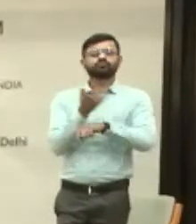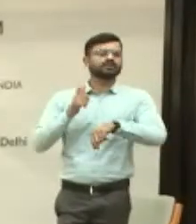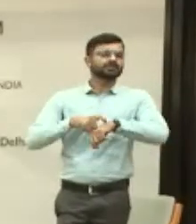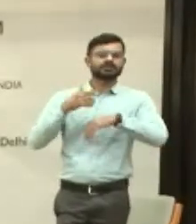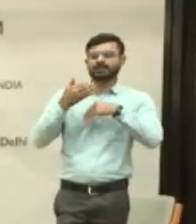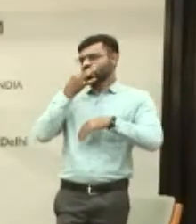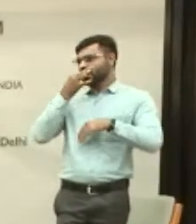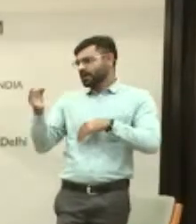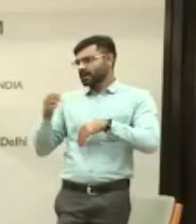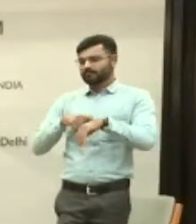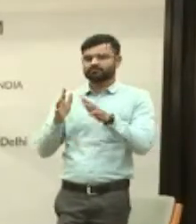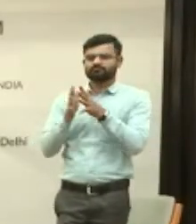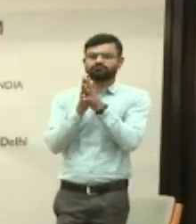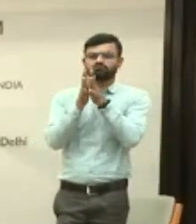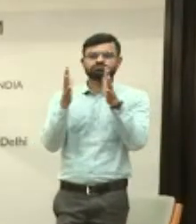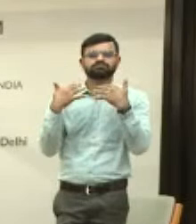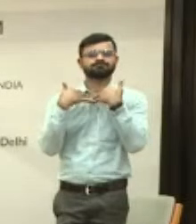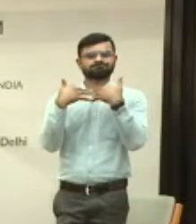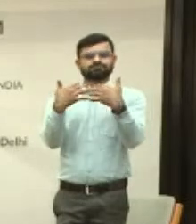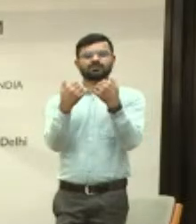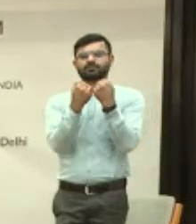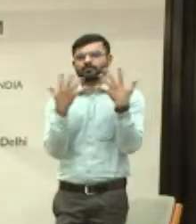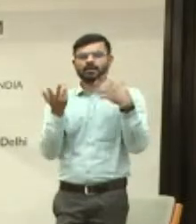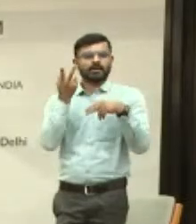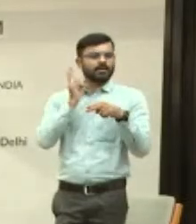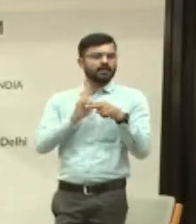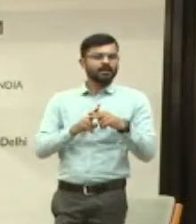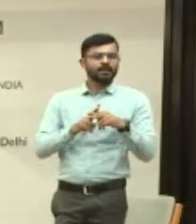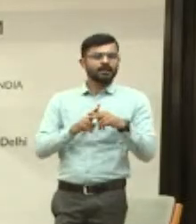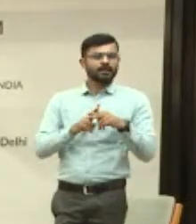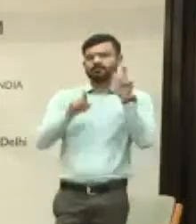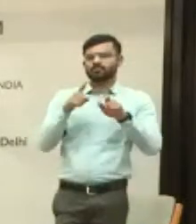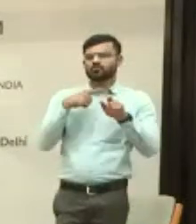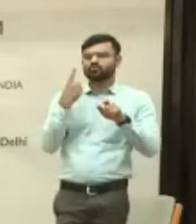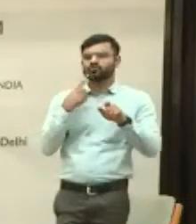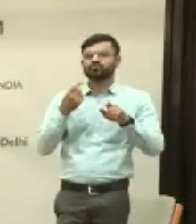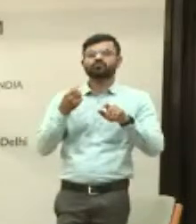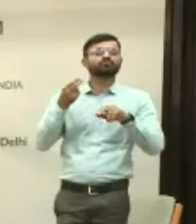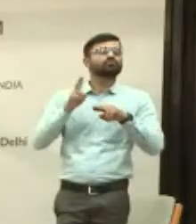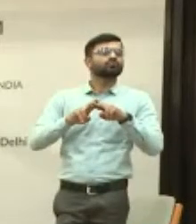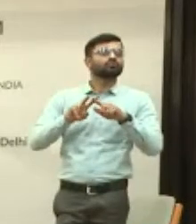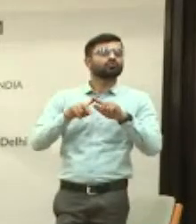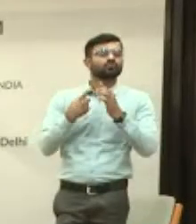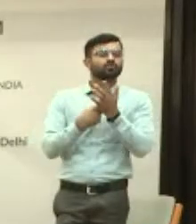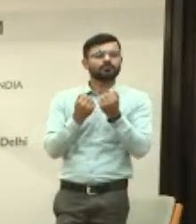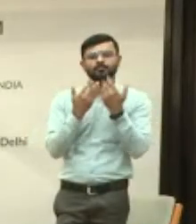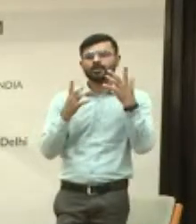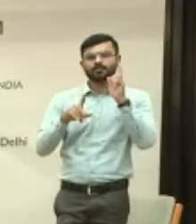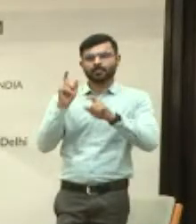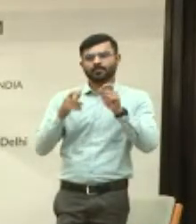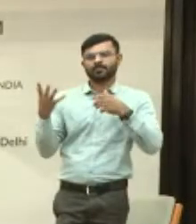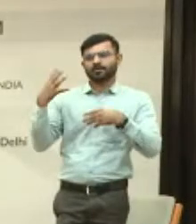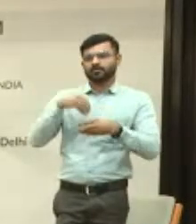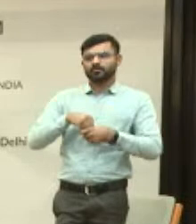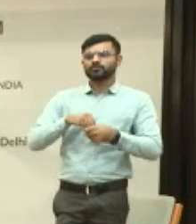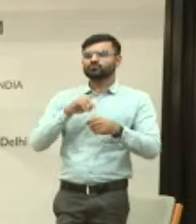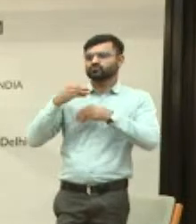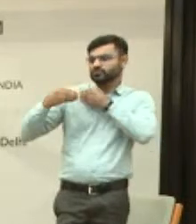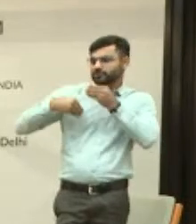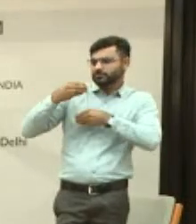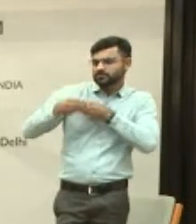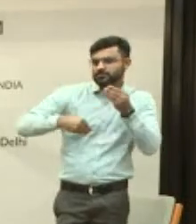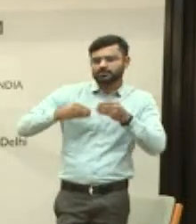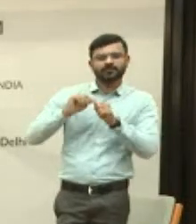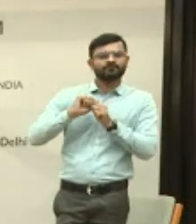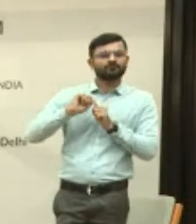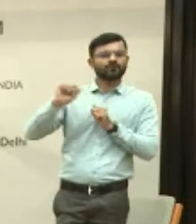ask them because we've got a large audience, particularly of people I think most people here are of a generation very far